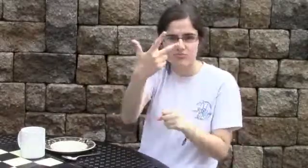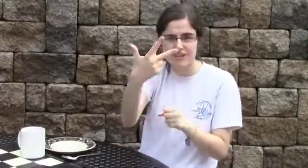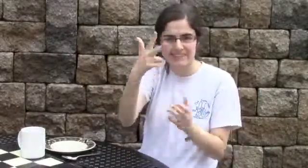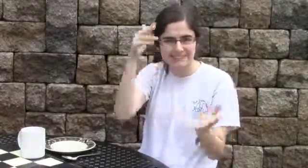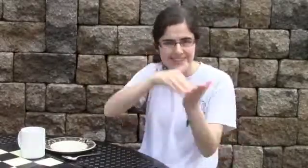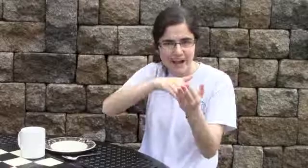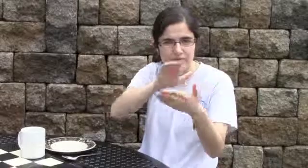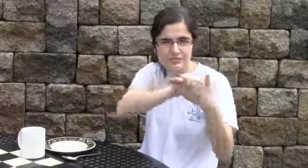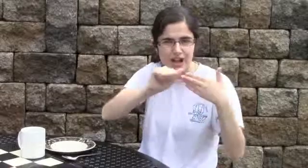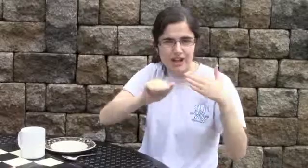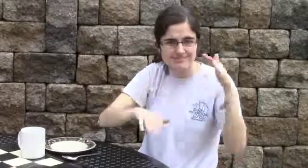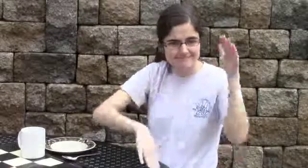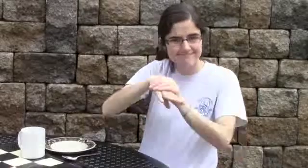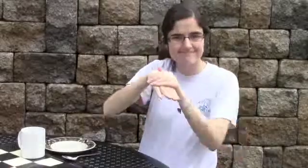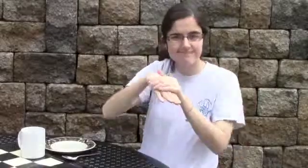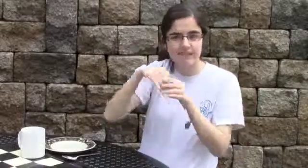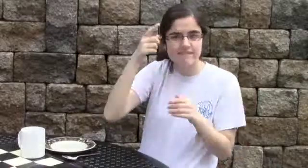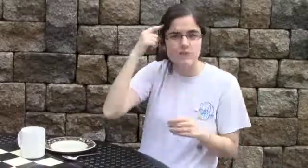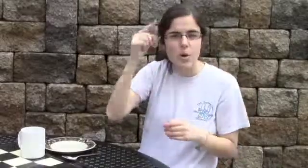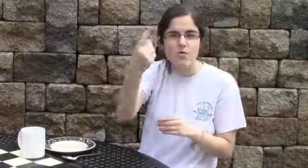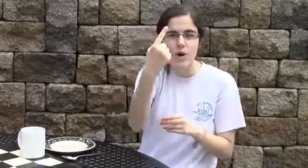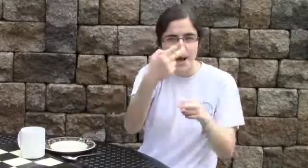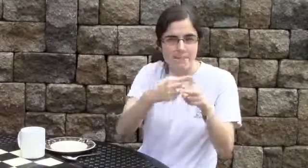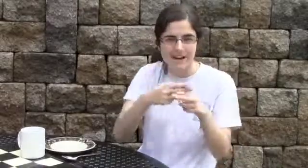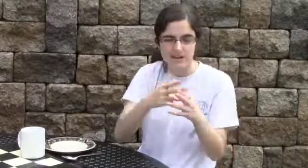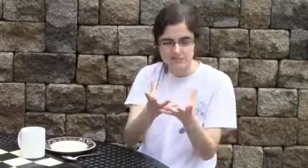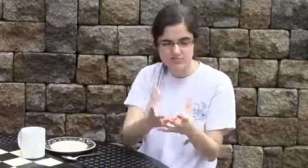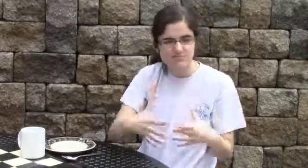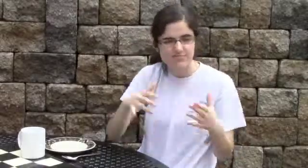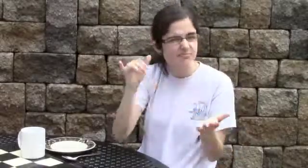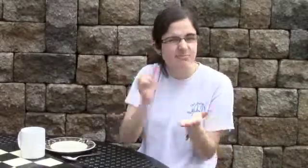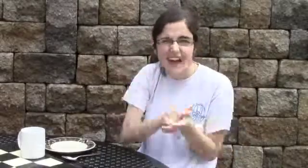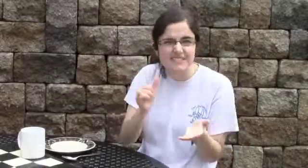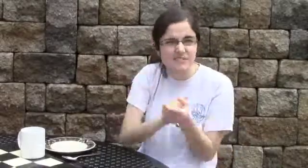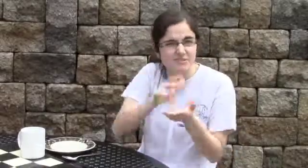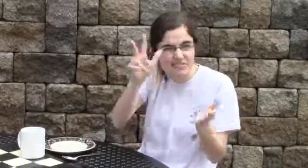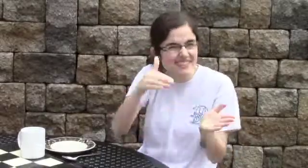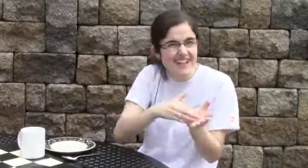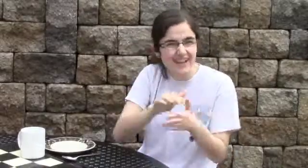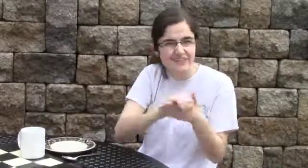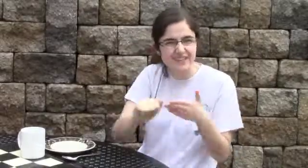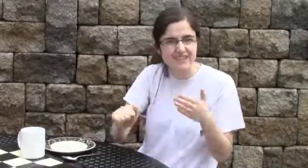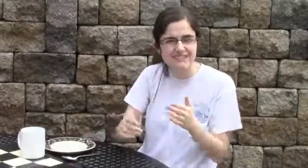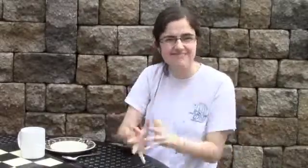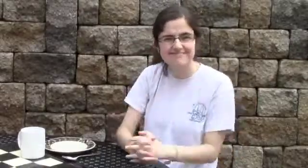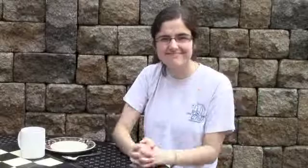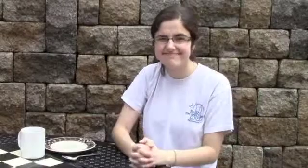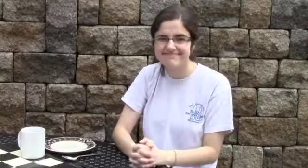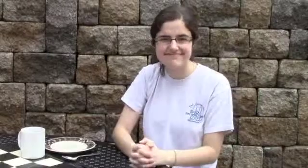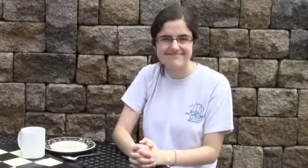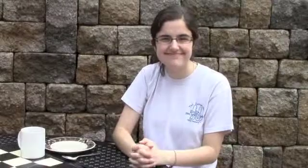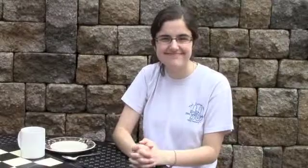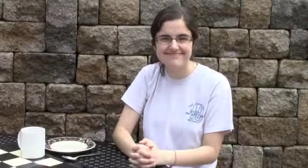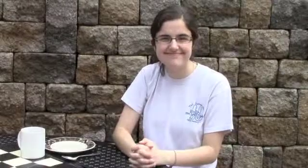that? Did you know that 1 pound of truffles is worth $3,000?